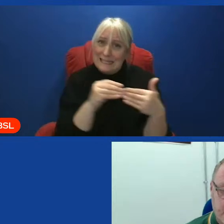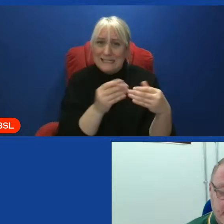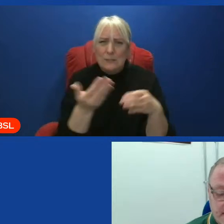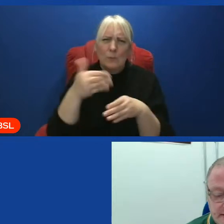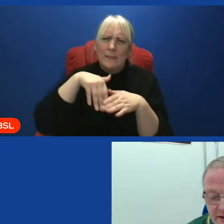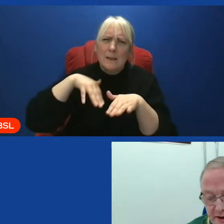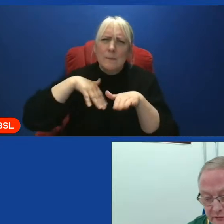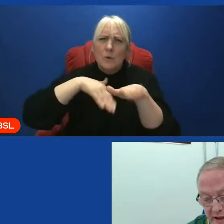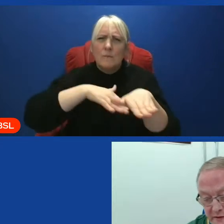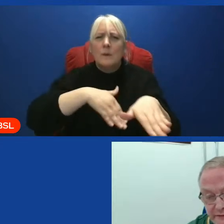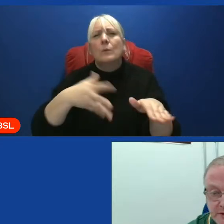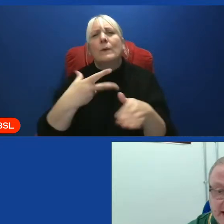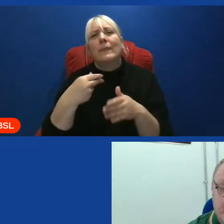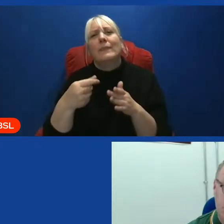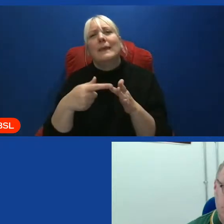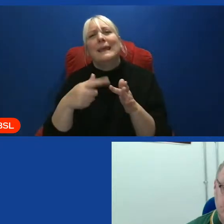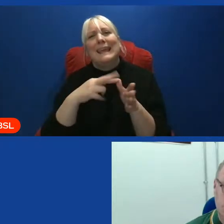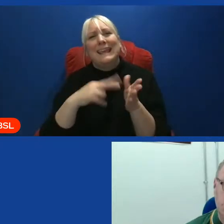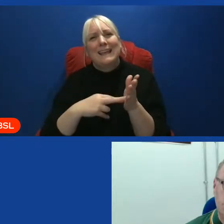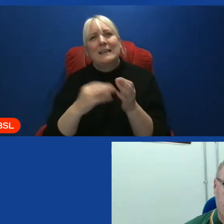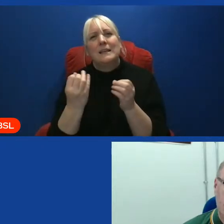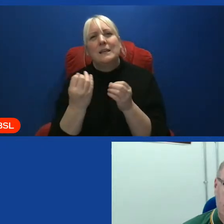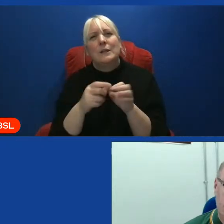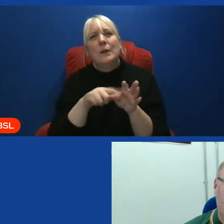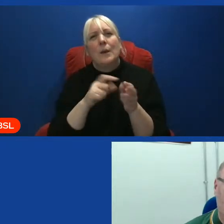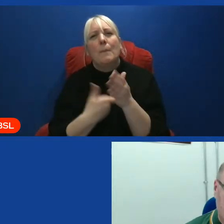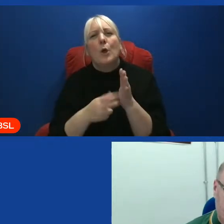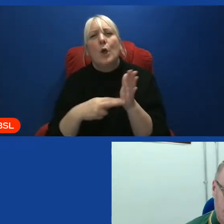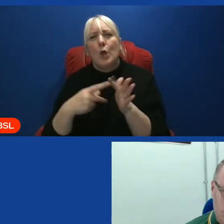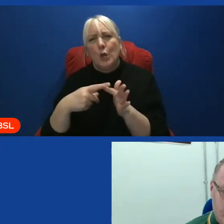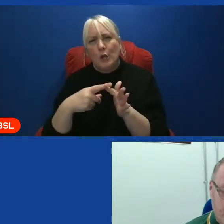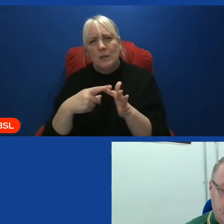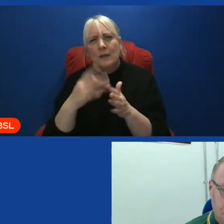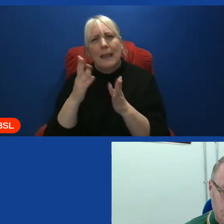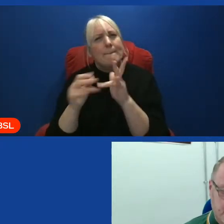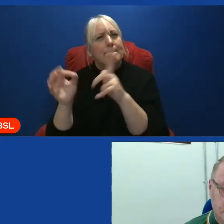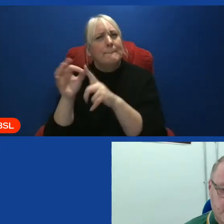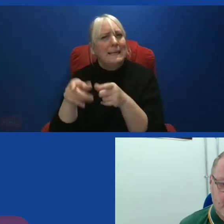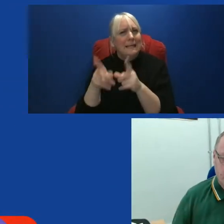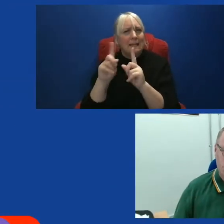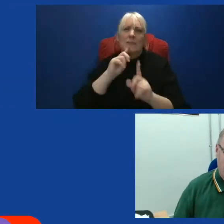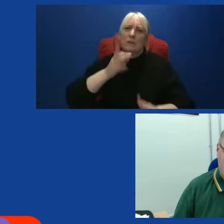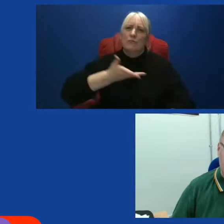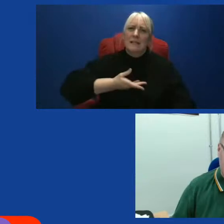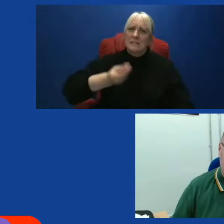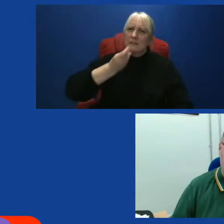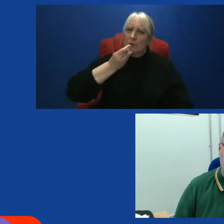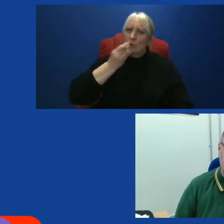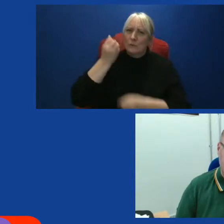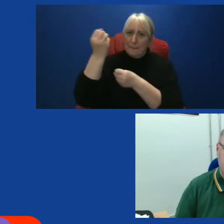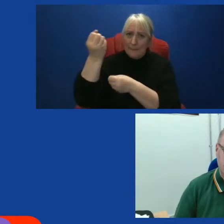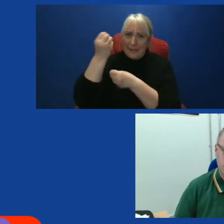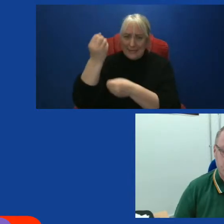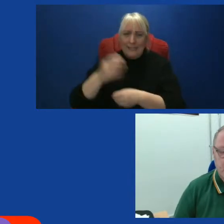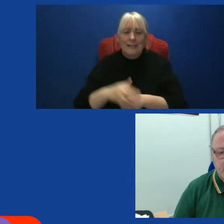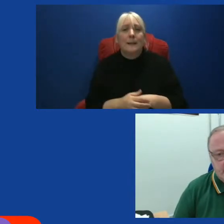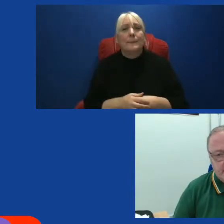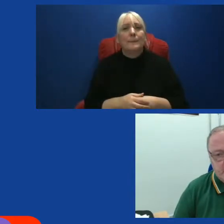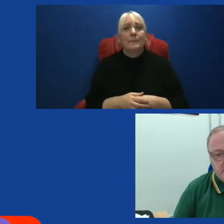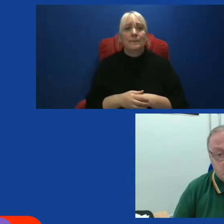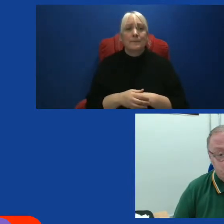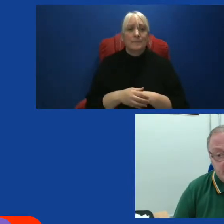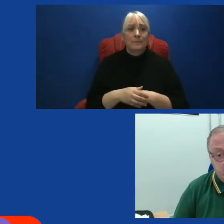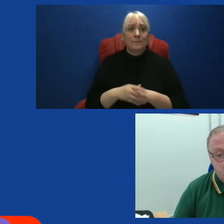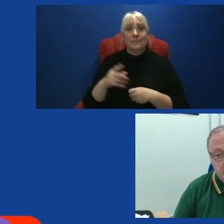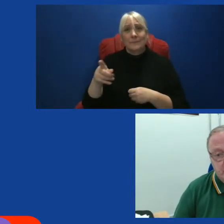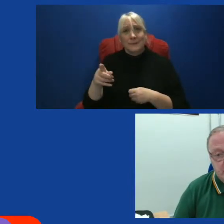alongside Ian Byrne, you know, in the Right to Food campaign, such an important campaign, but also as well now in the light of these latest cuts, you